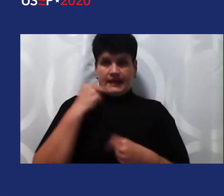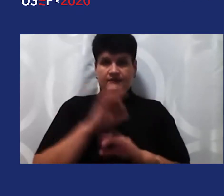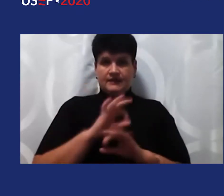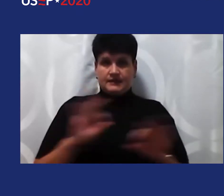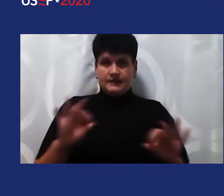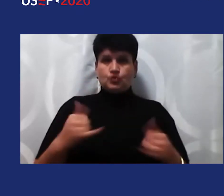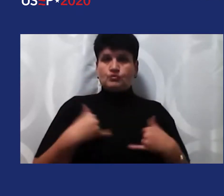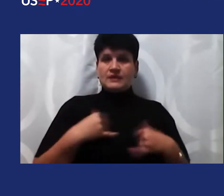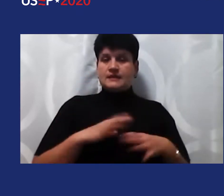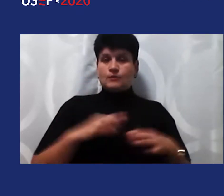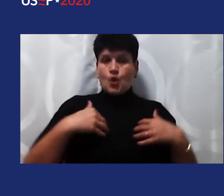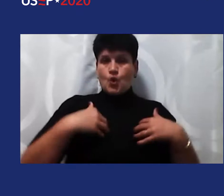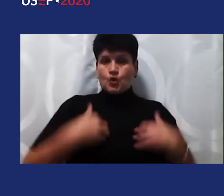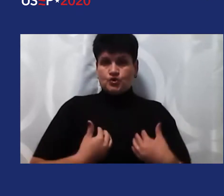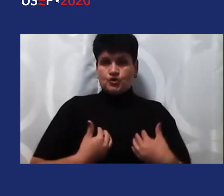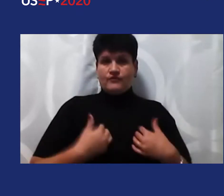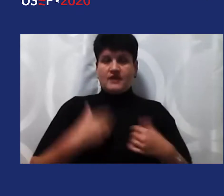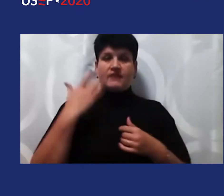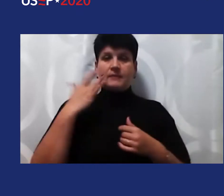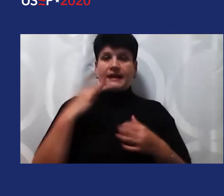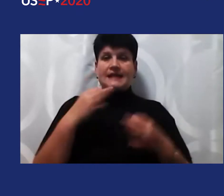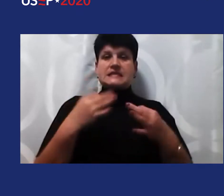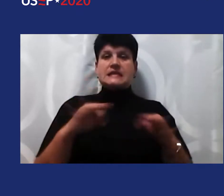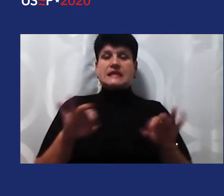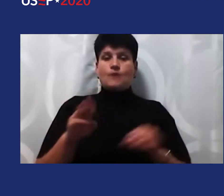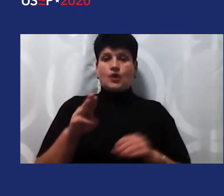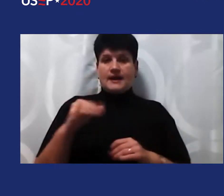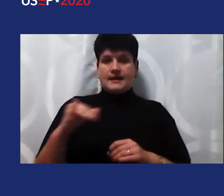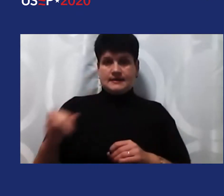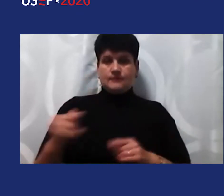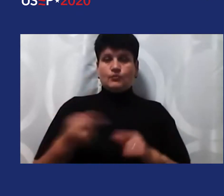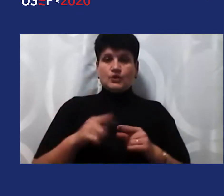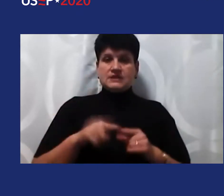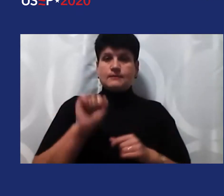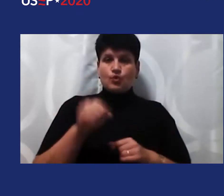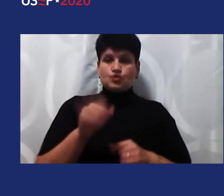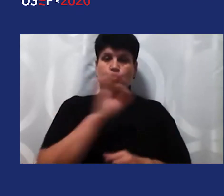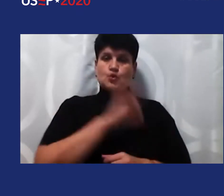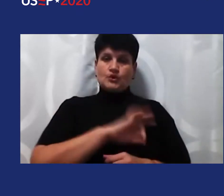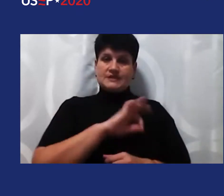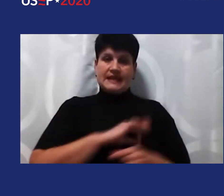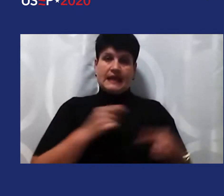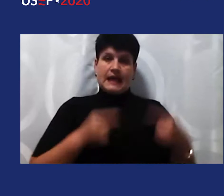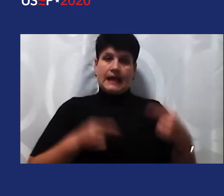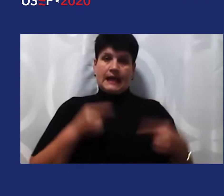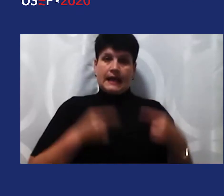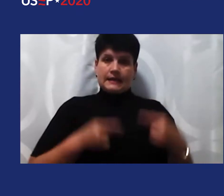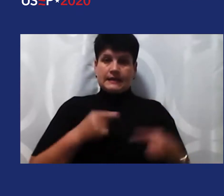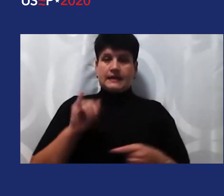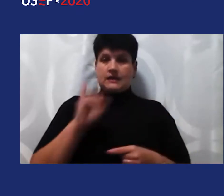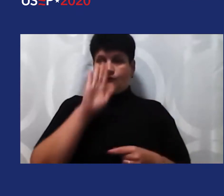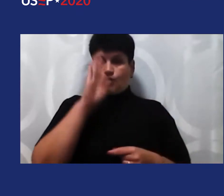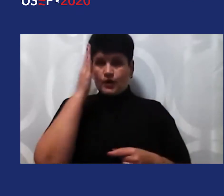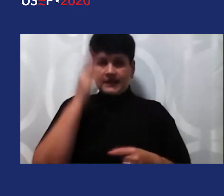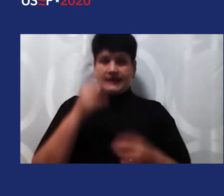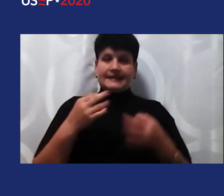prove that democratic institutions do work, so that people will not have disillusionments in the American